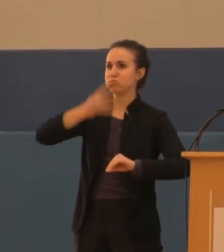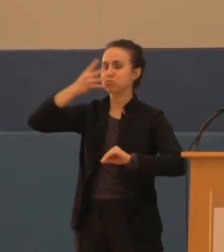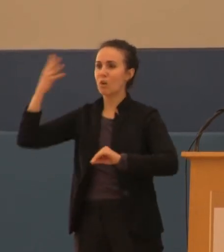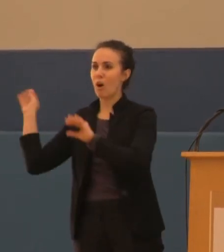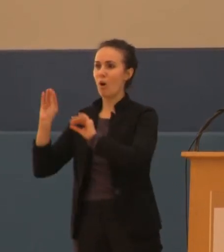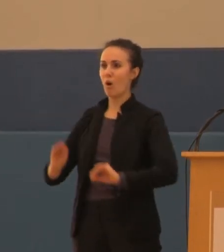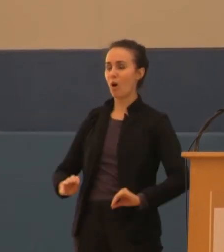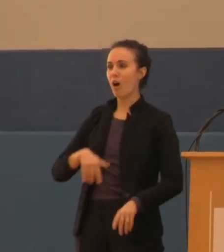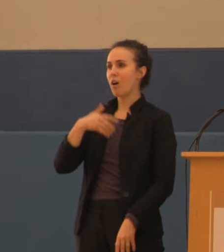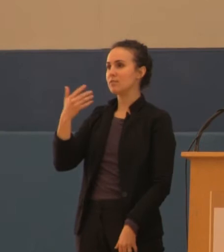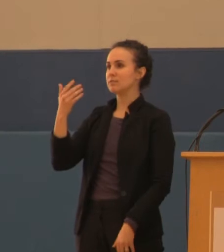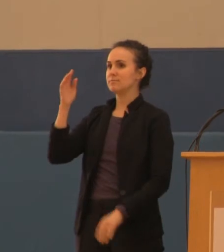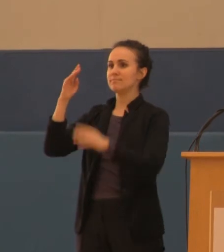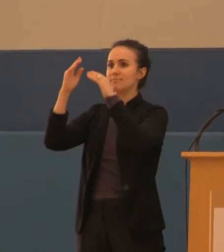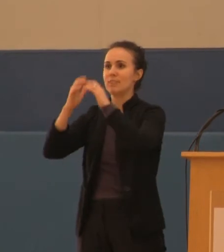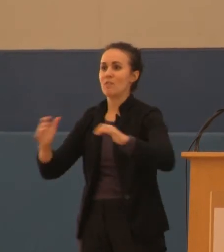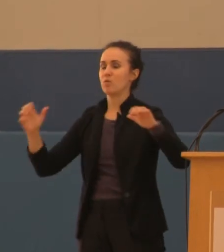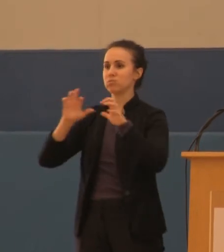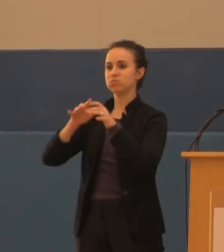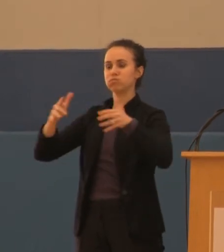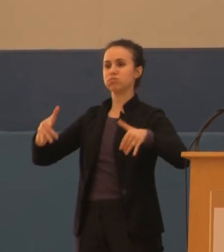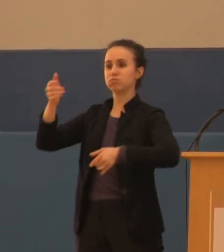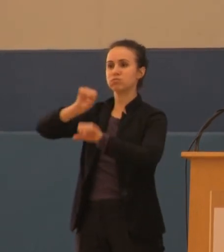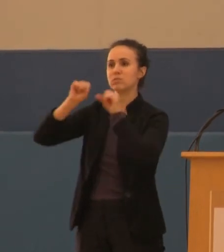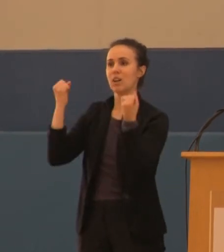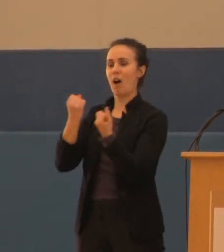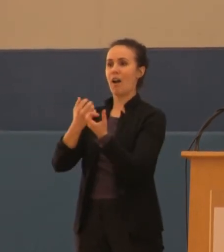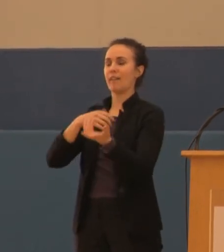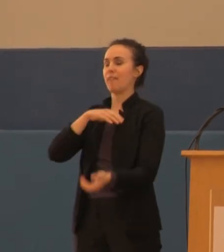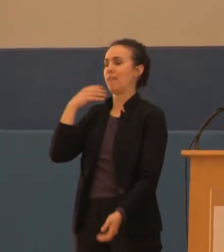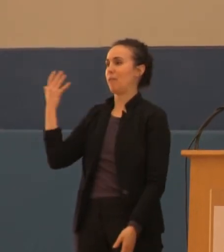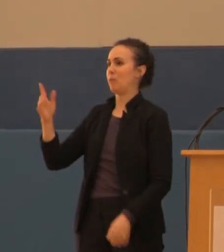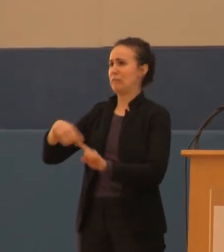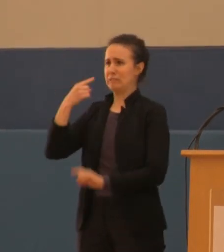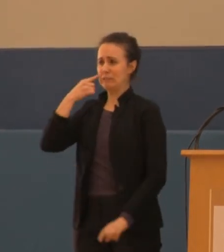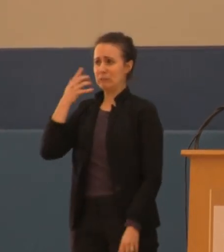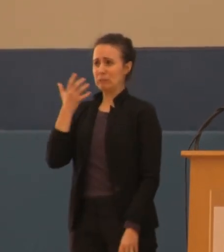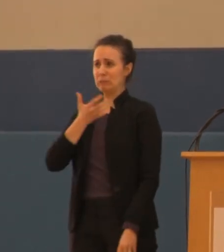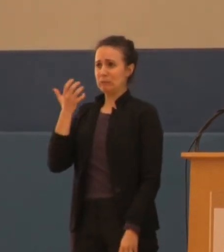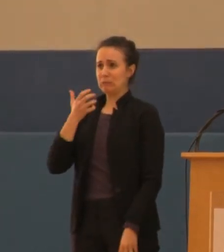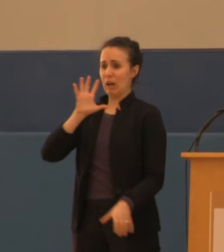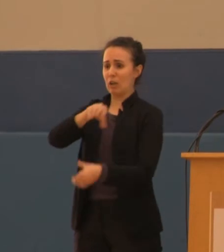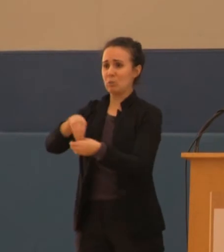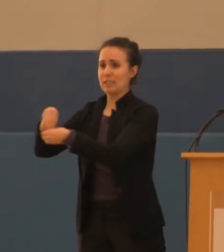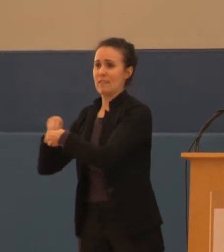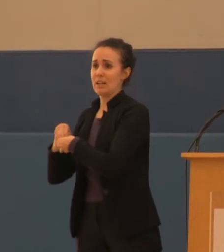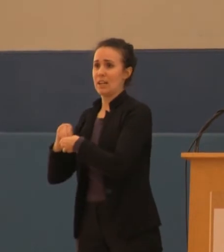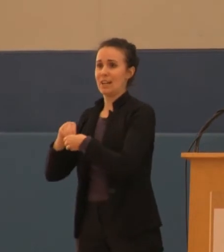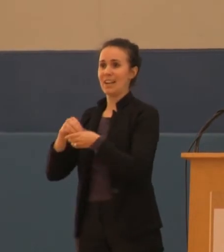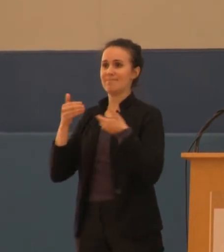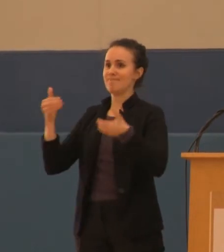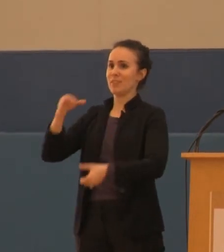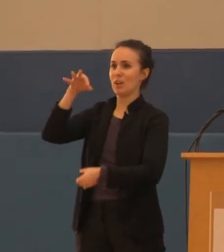when they heard about a diverse, growing society, when they heard about inclusivity, and they